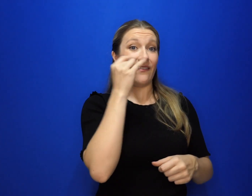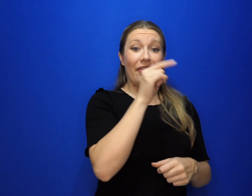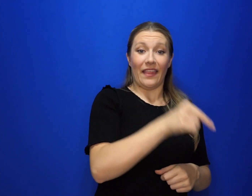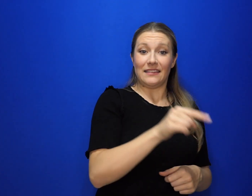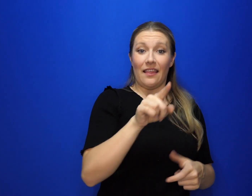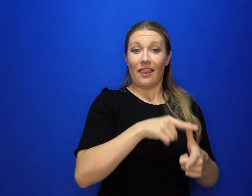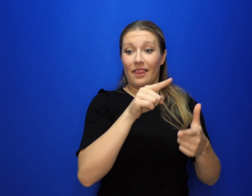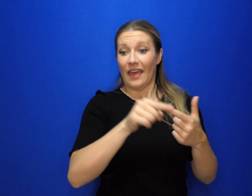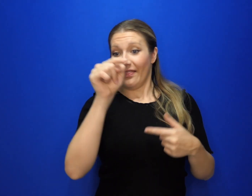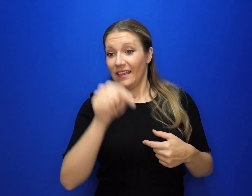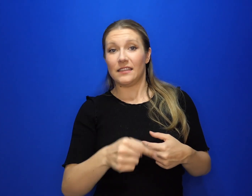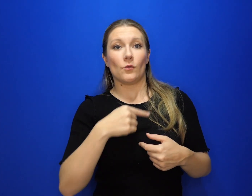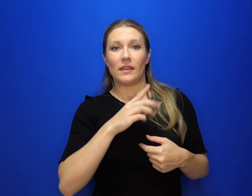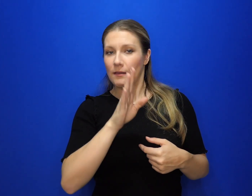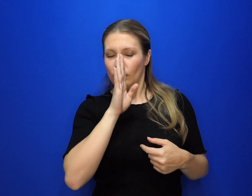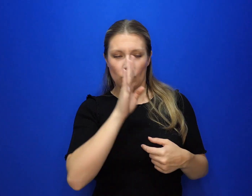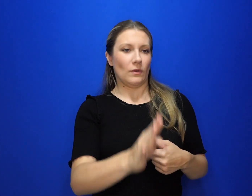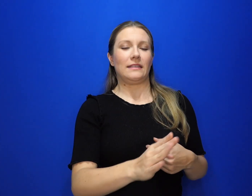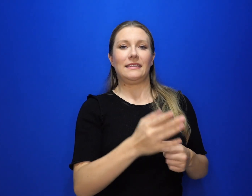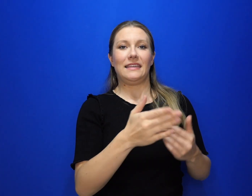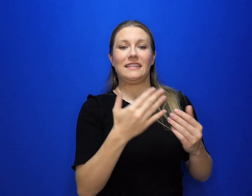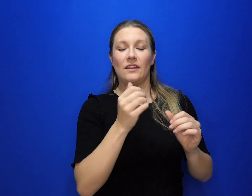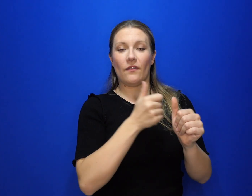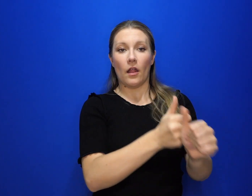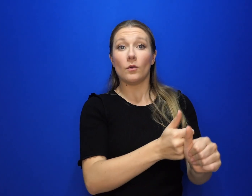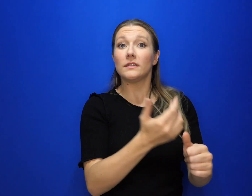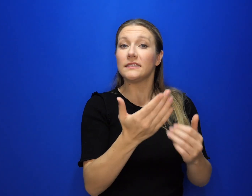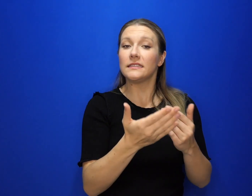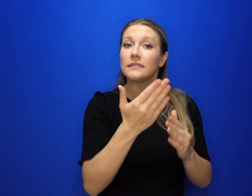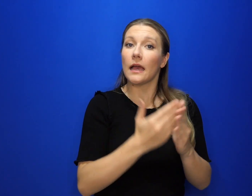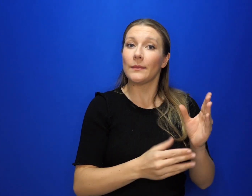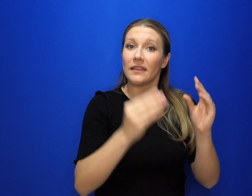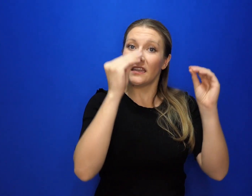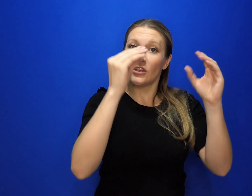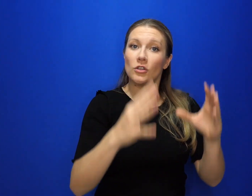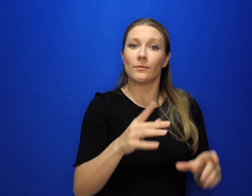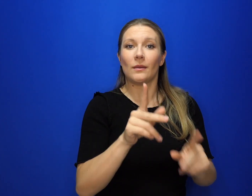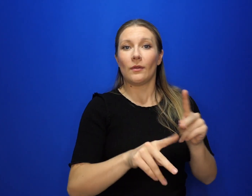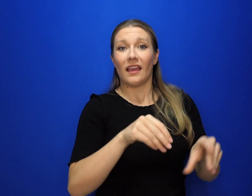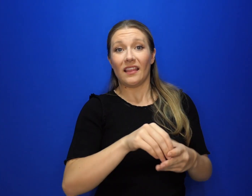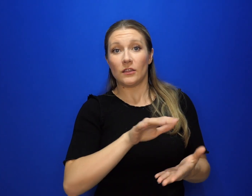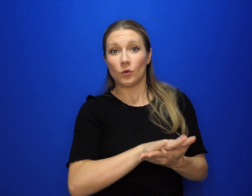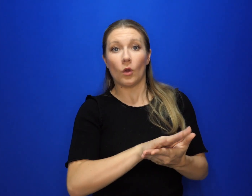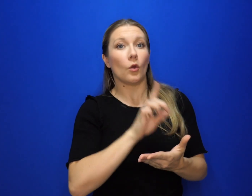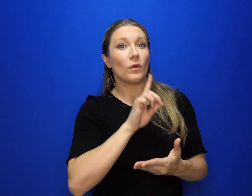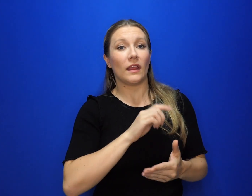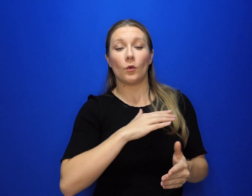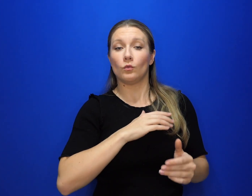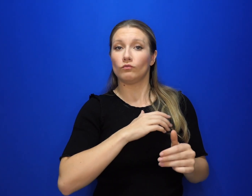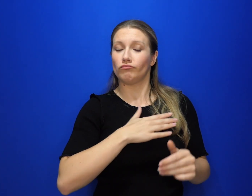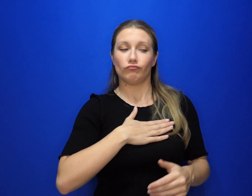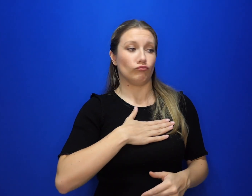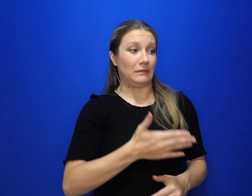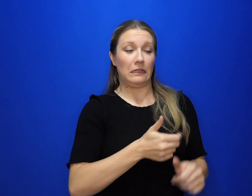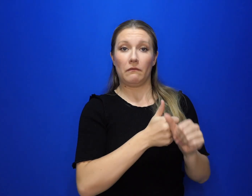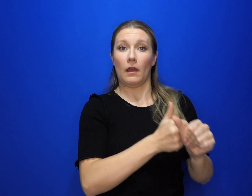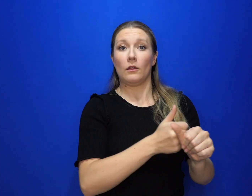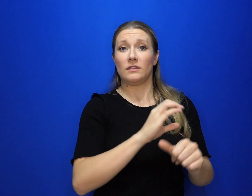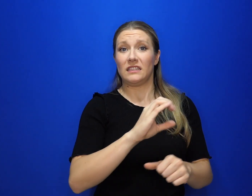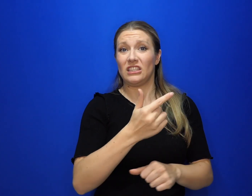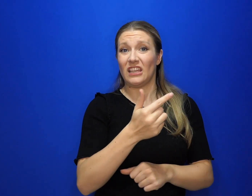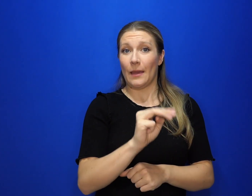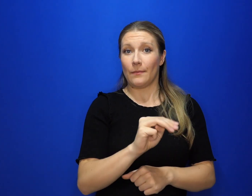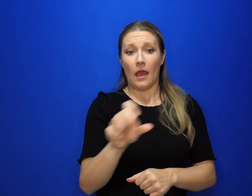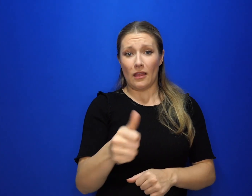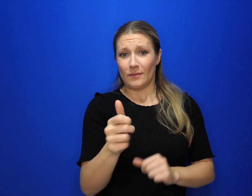and it's very cut and dry and very easy to follow. Some teachers and people in the school are very willing to follow the